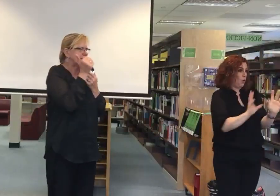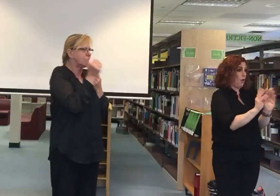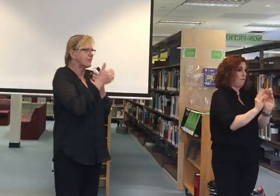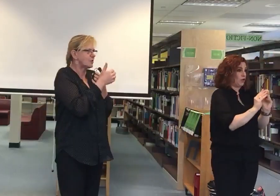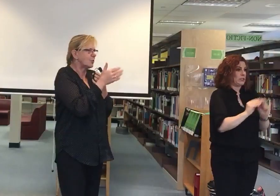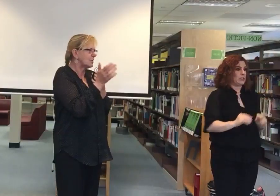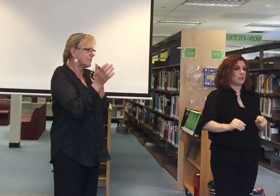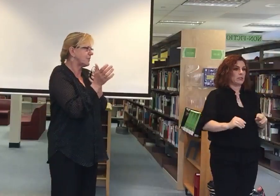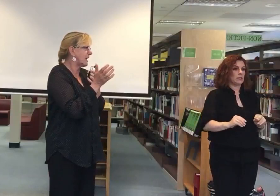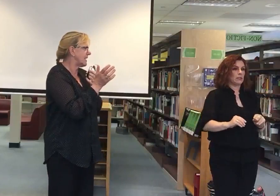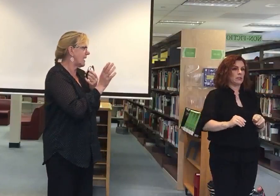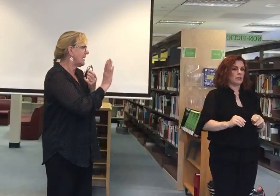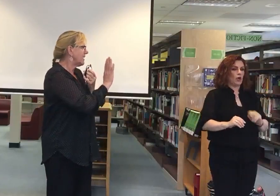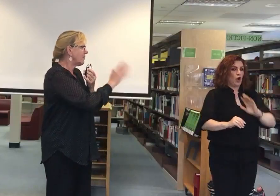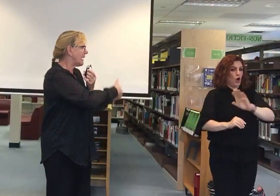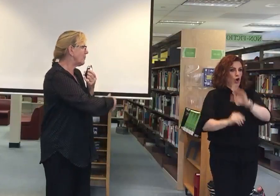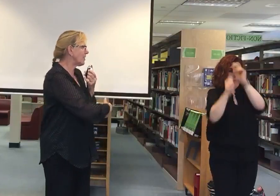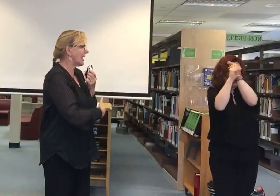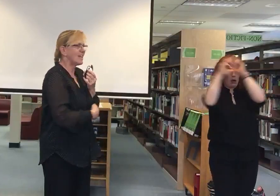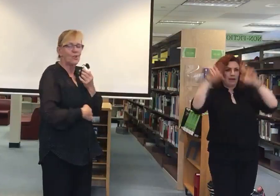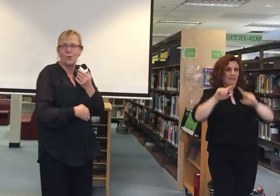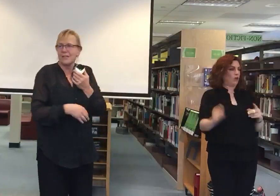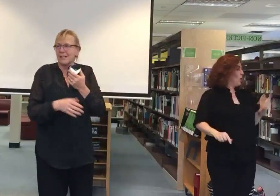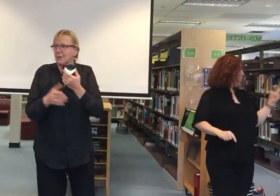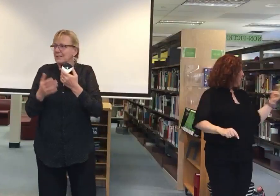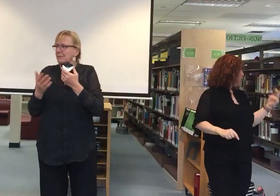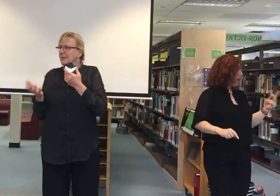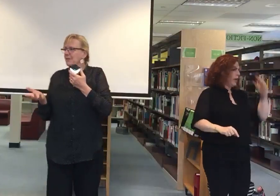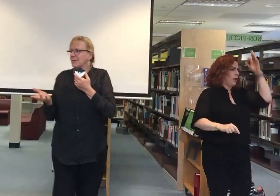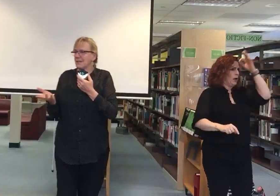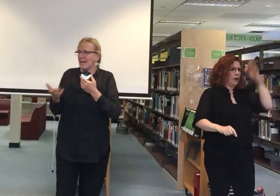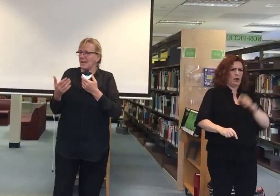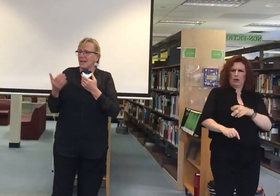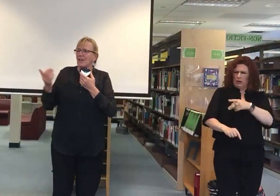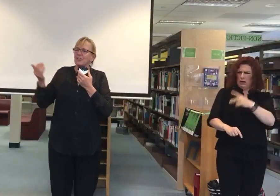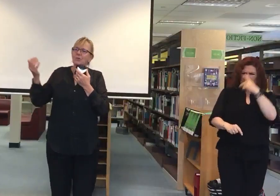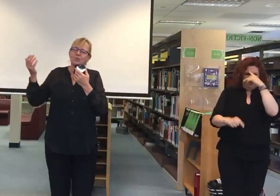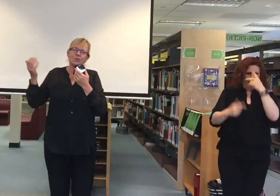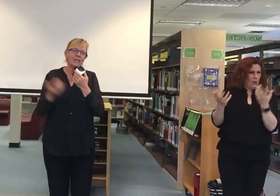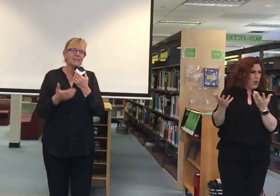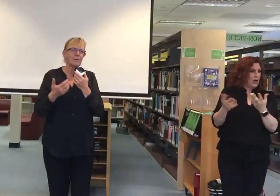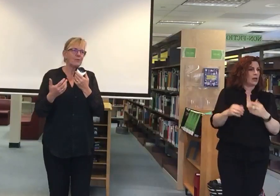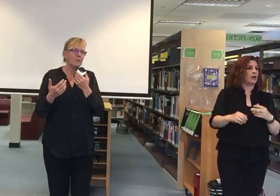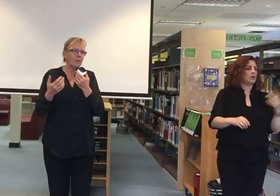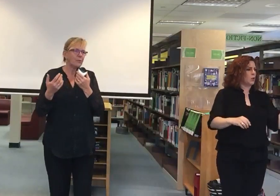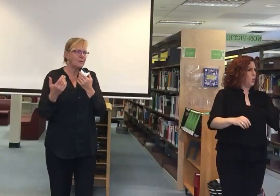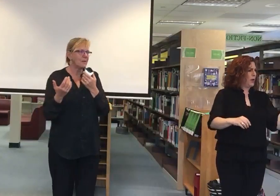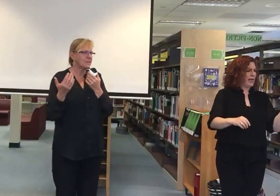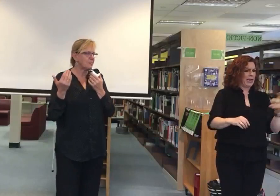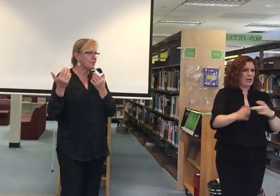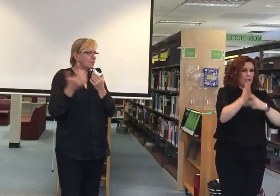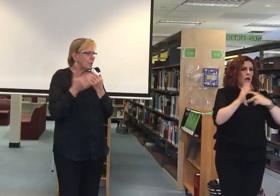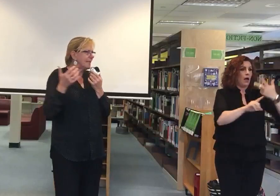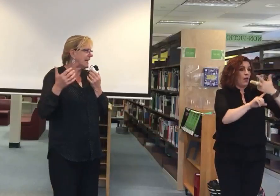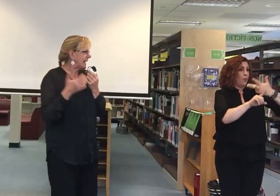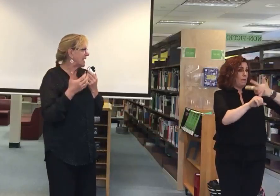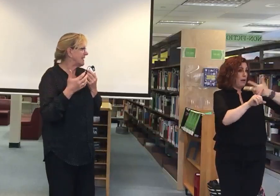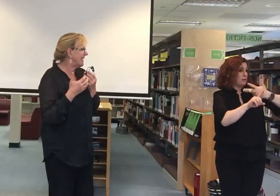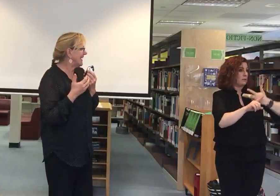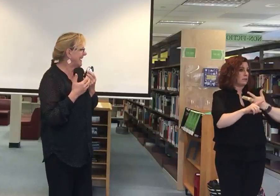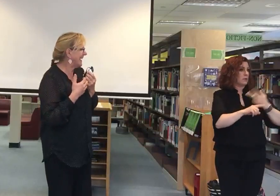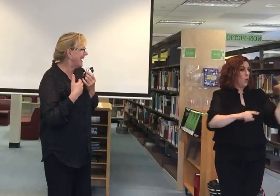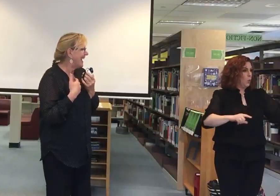conference. She had a total different idea. Piper and I had no idea what Tamara was thinking. So it took us about 3 months before